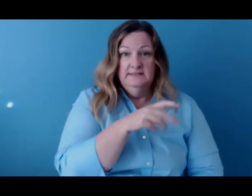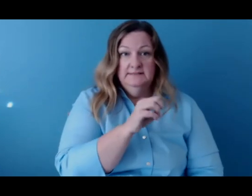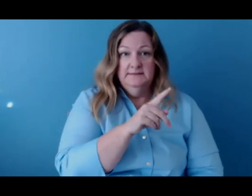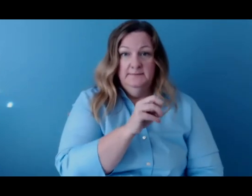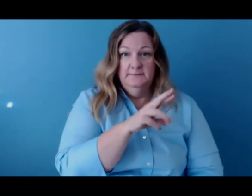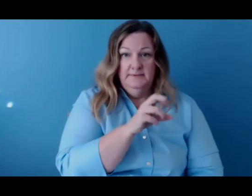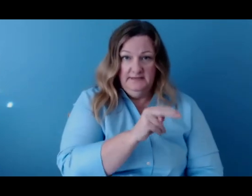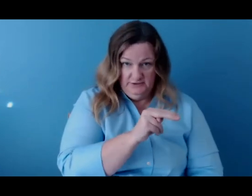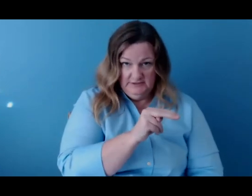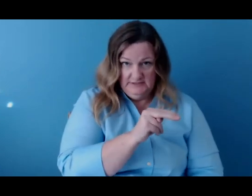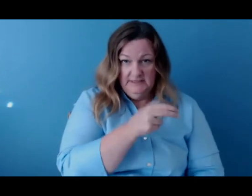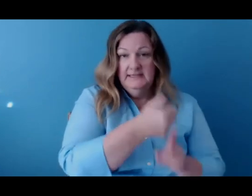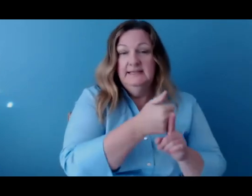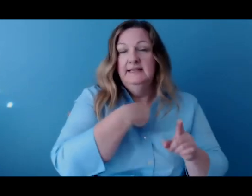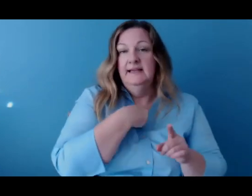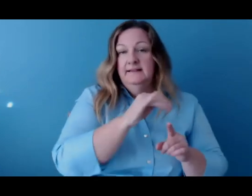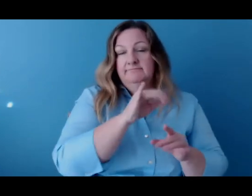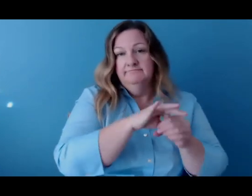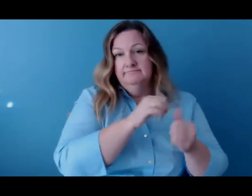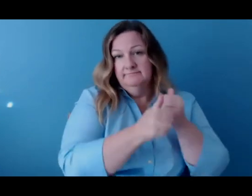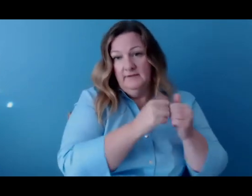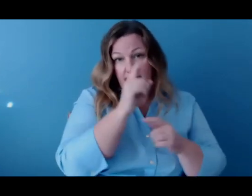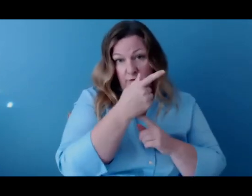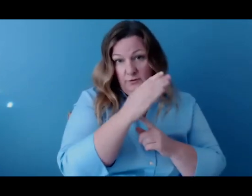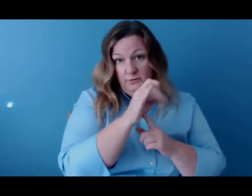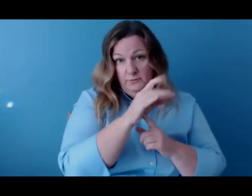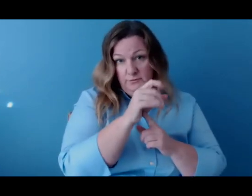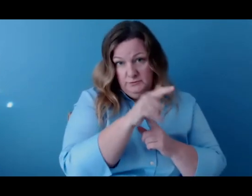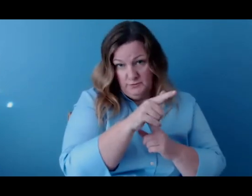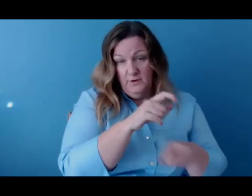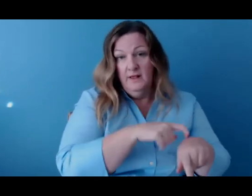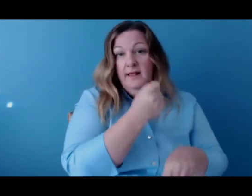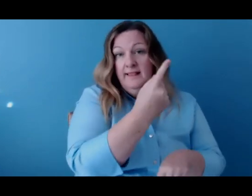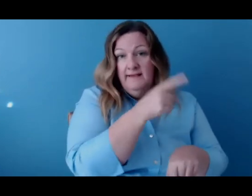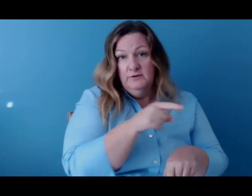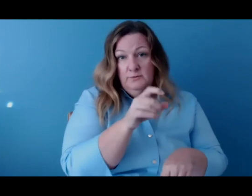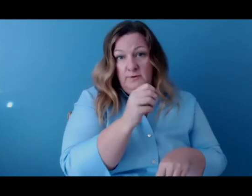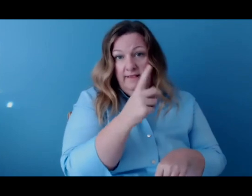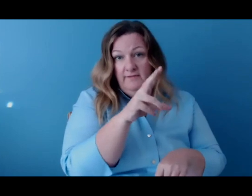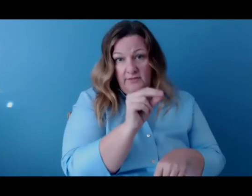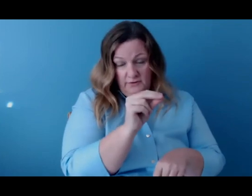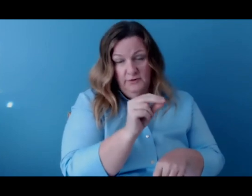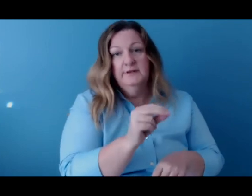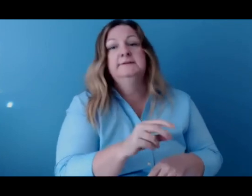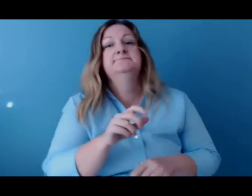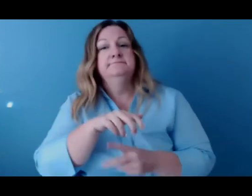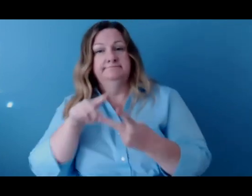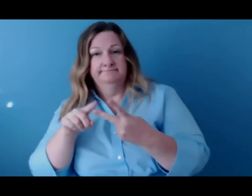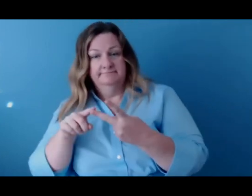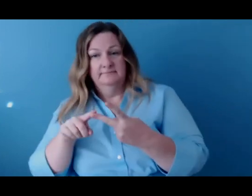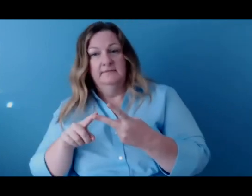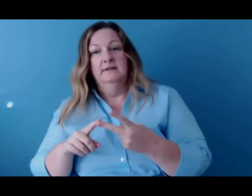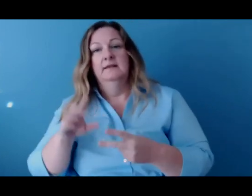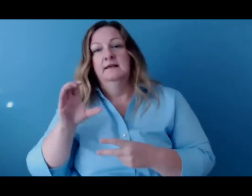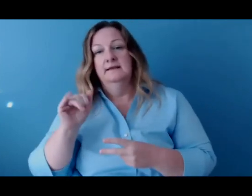the gubernatorial election, and that will be from 11 to 11:30 a.m. And we're also going to be holding Kale